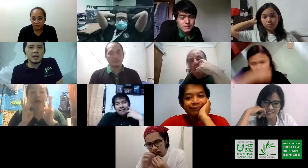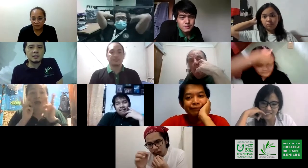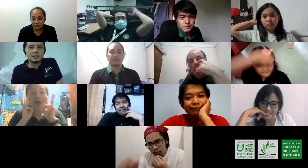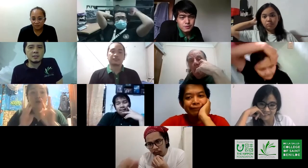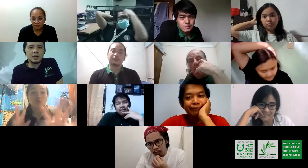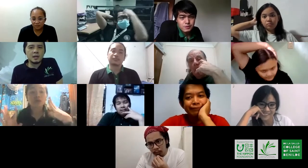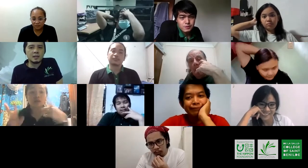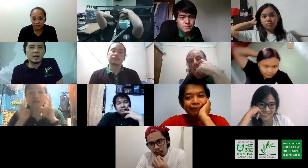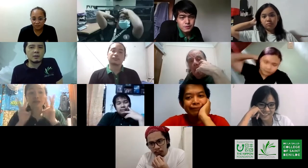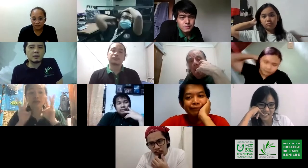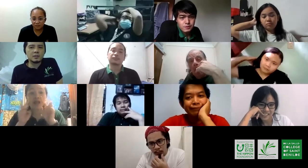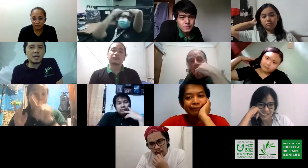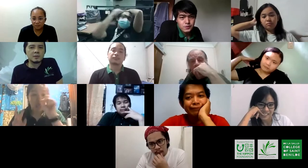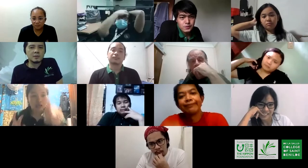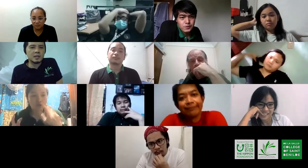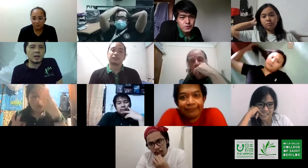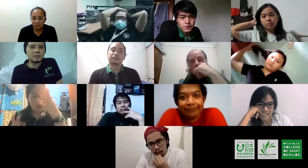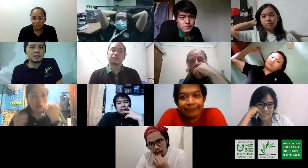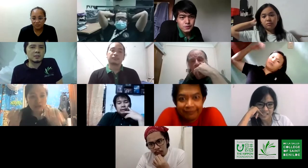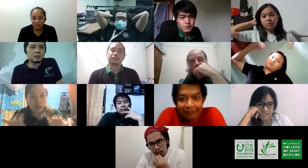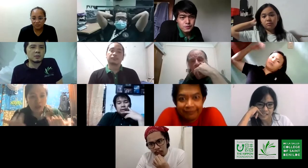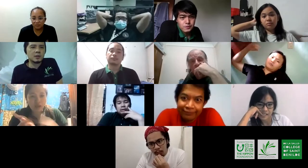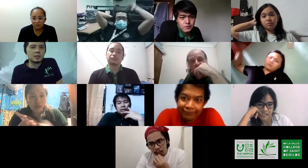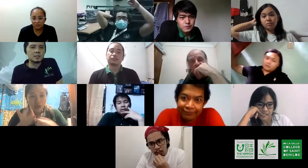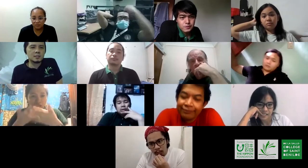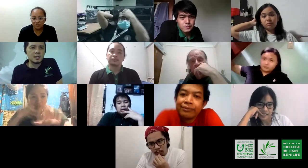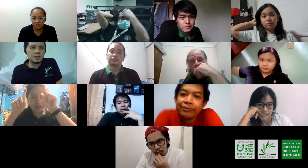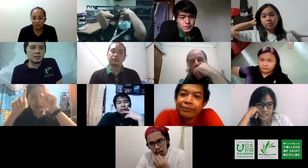And yeah, I'm saying right. Dr. Woody didn't say anything.